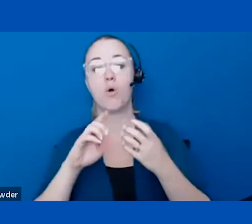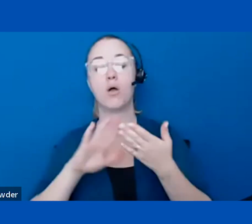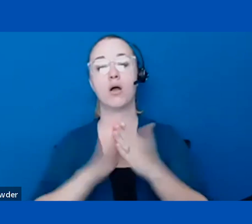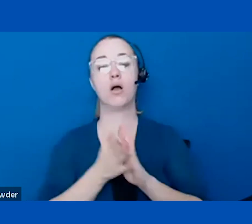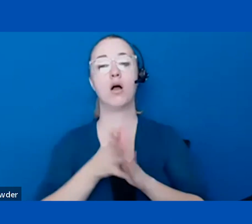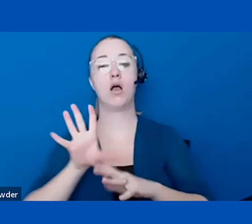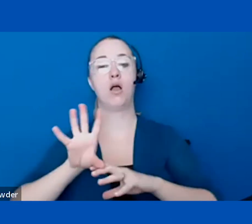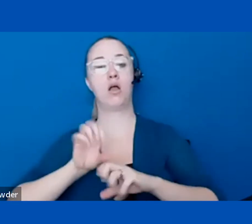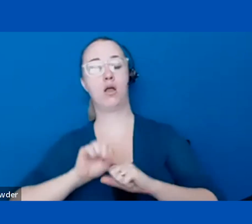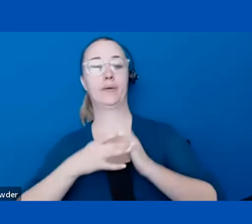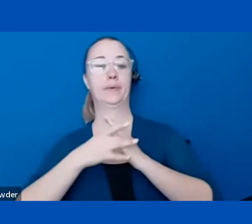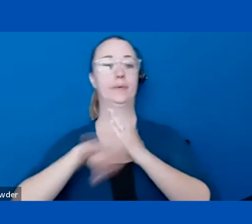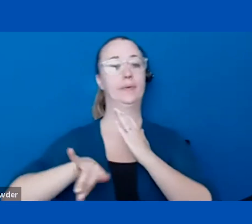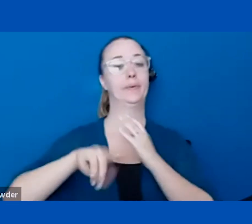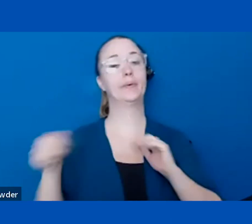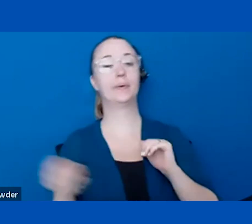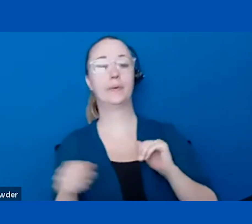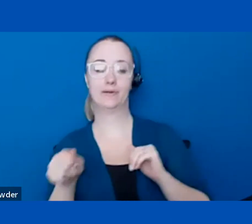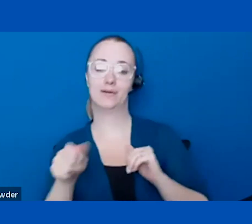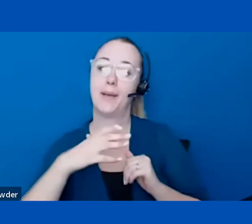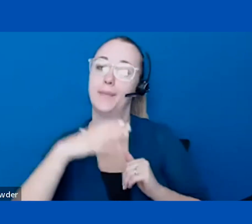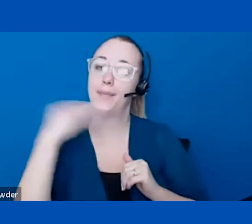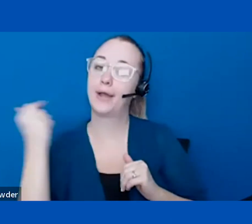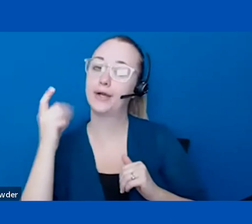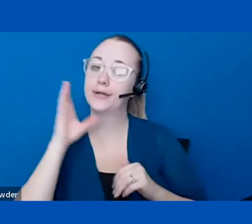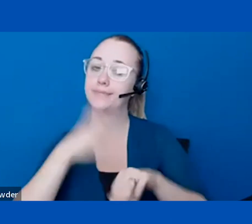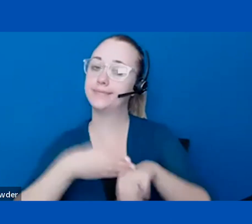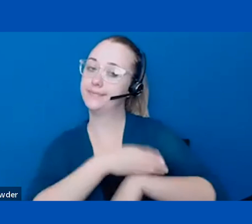better things will get with your cane. So.